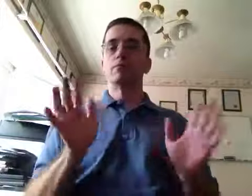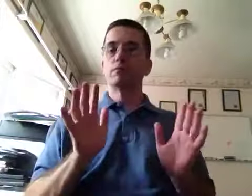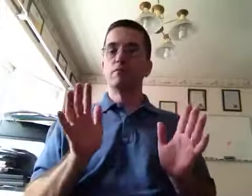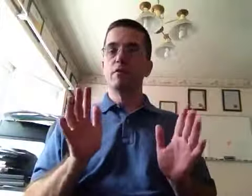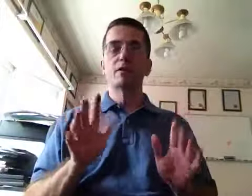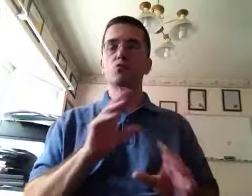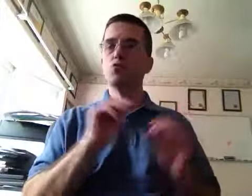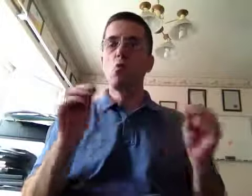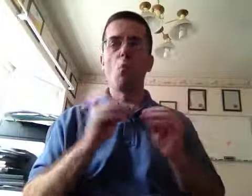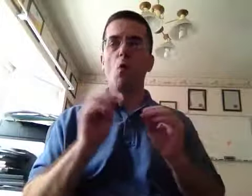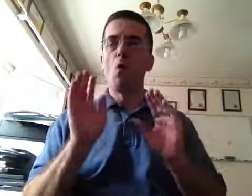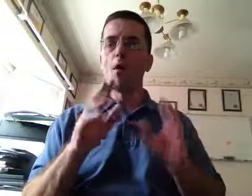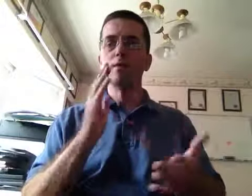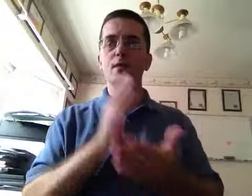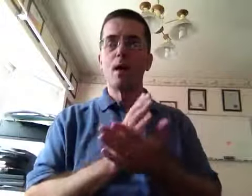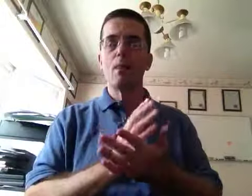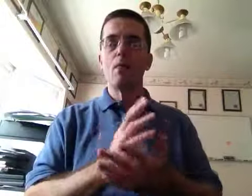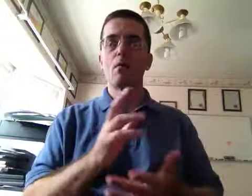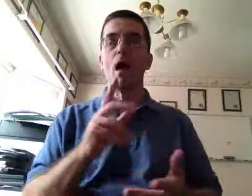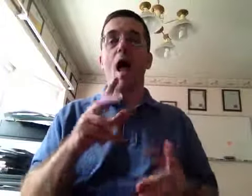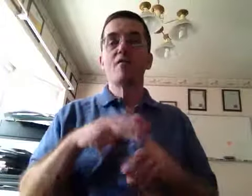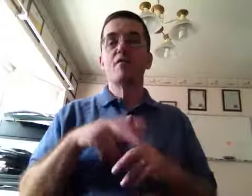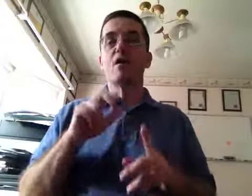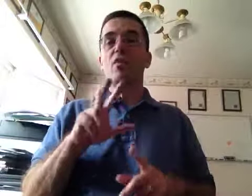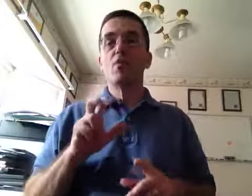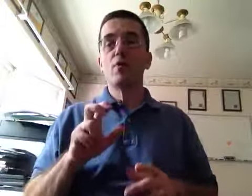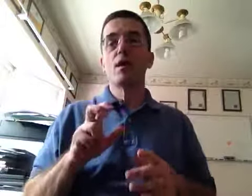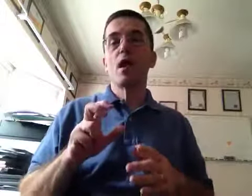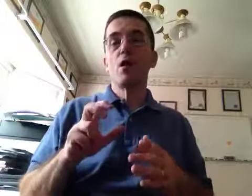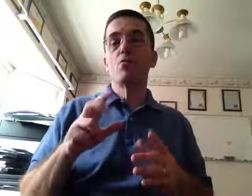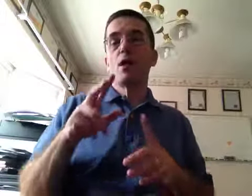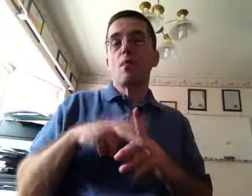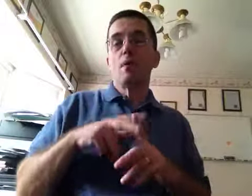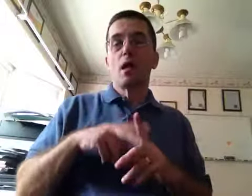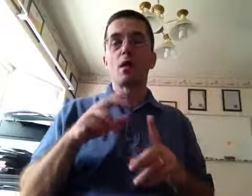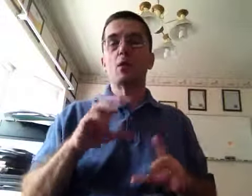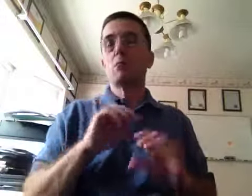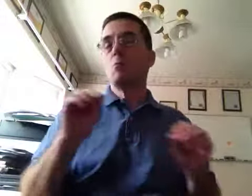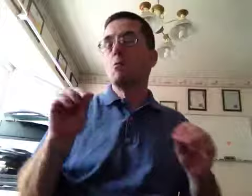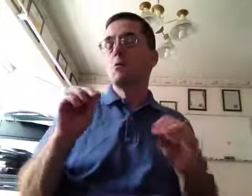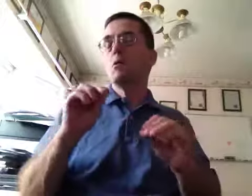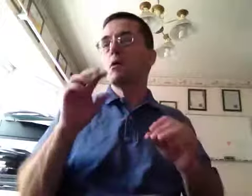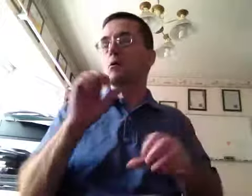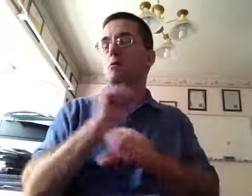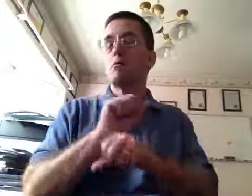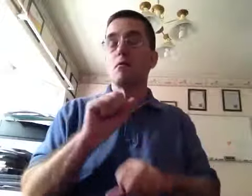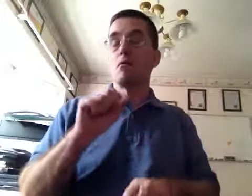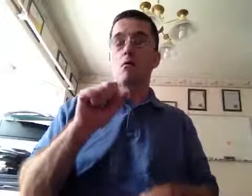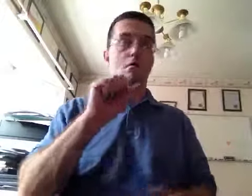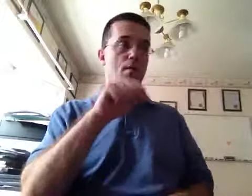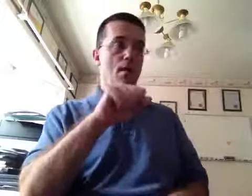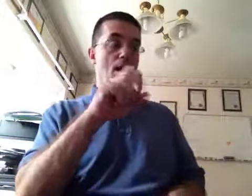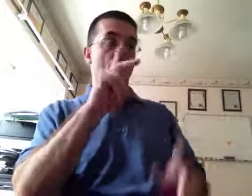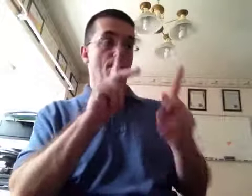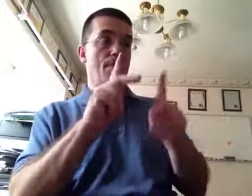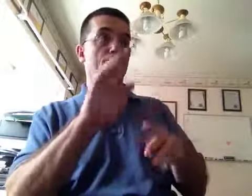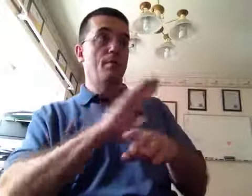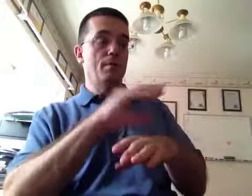out 300 applications. I didn't get a job. Nobody's hiring. Yes, people are hiring. I hired those 37 people. As a matter of fact, we